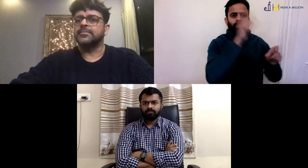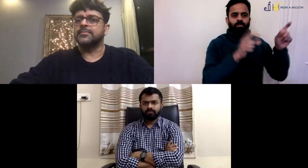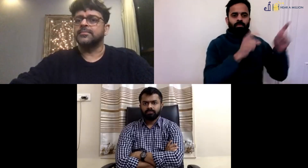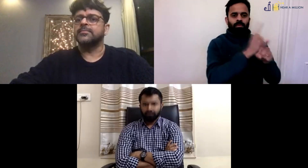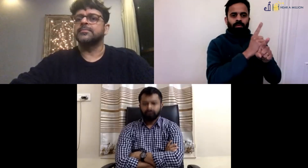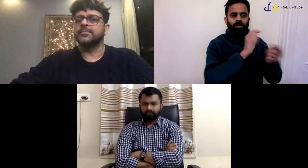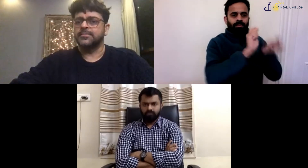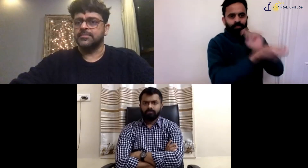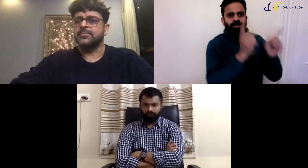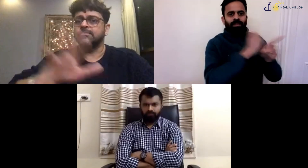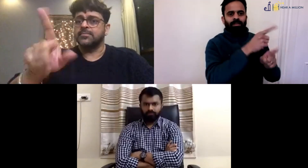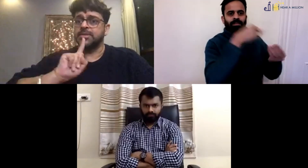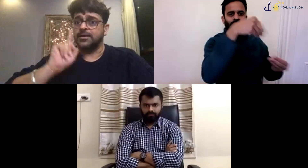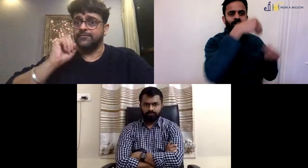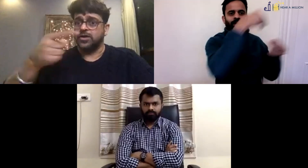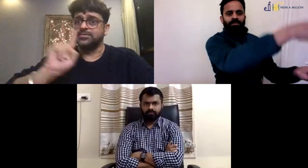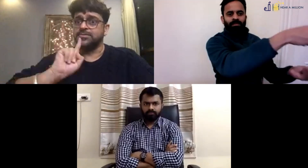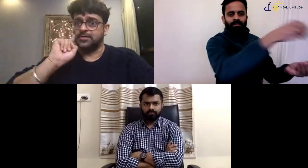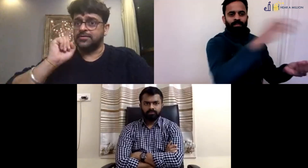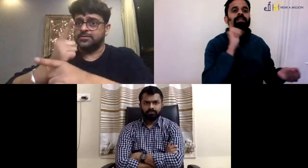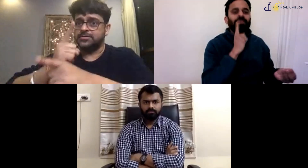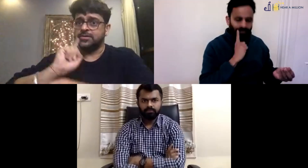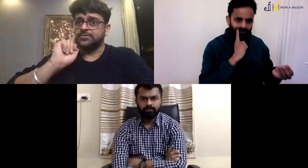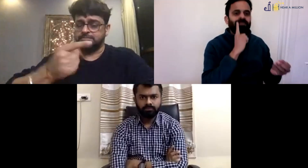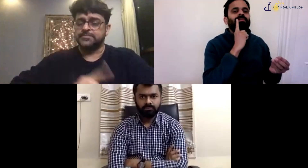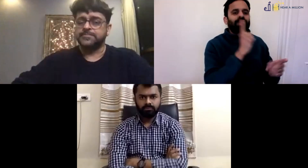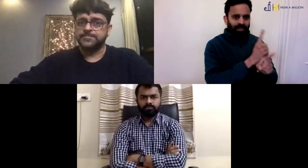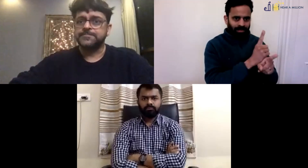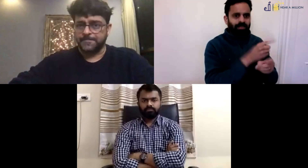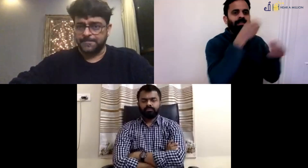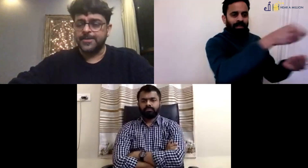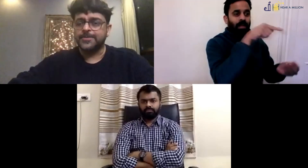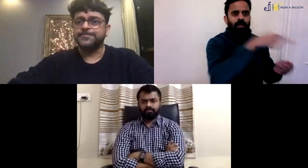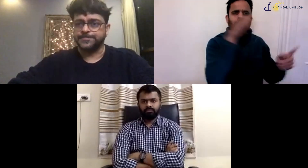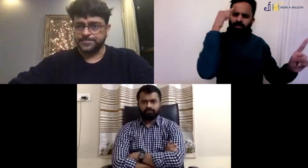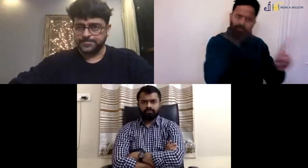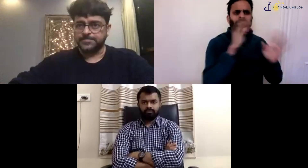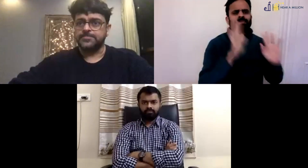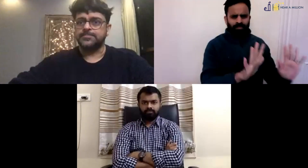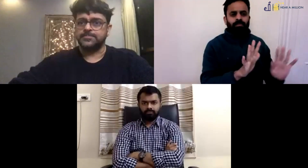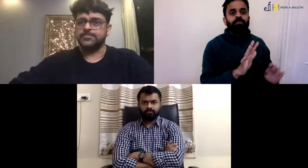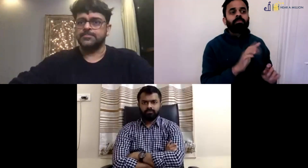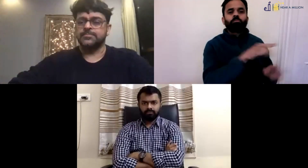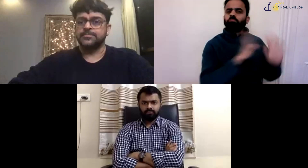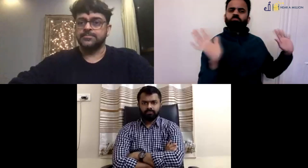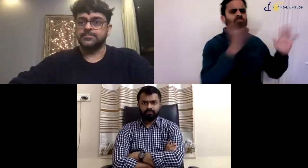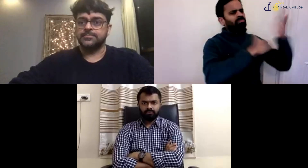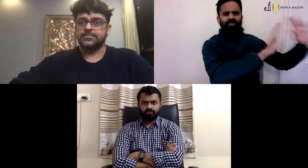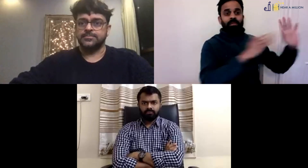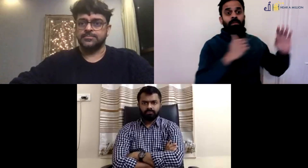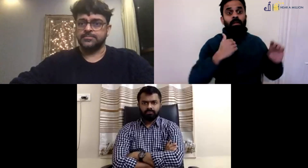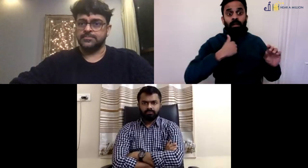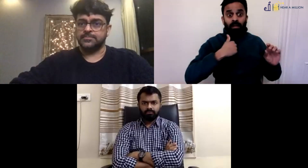teaching ISL, teacher training, deaf teachers, right? Yes, deaf teachers. The aim was that.